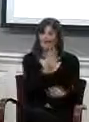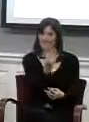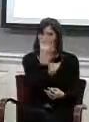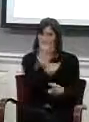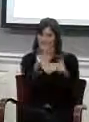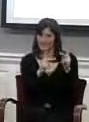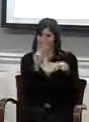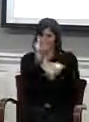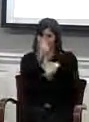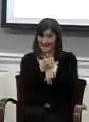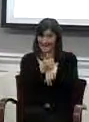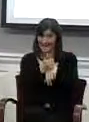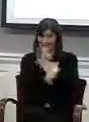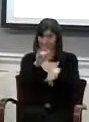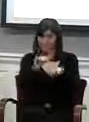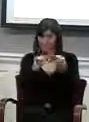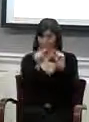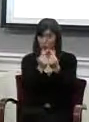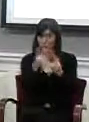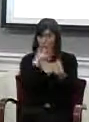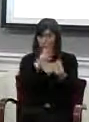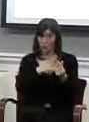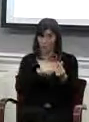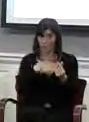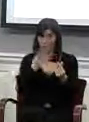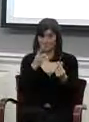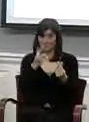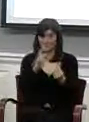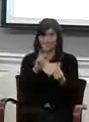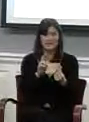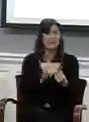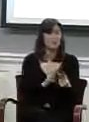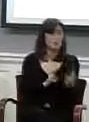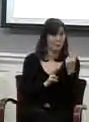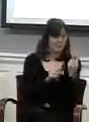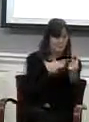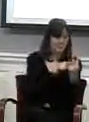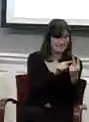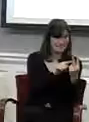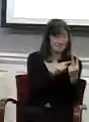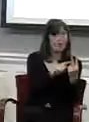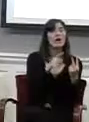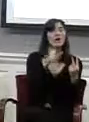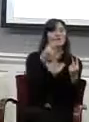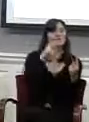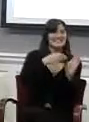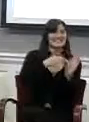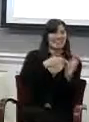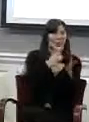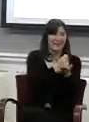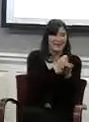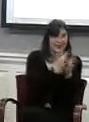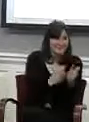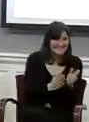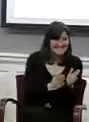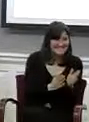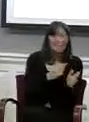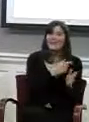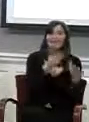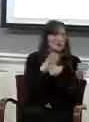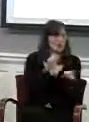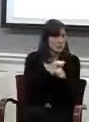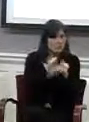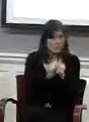Human Rights in Turkey had backgrounds in psychotherapy and had worked actually with abused women in shelter situations using group therapy in the